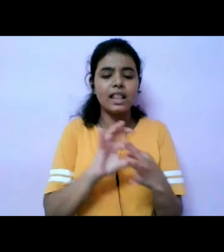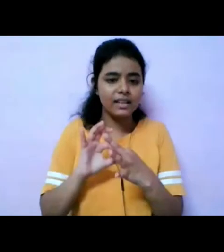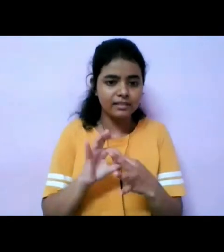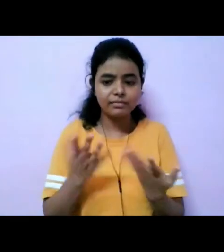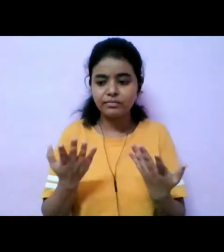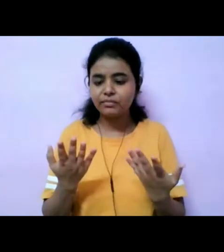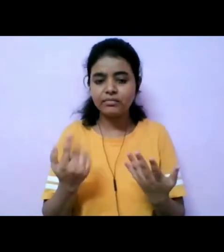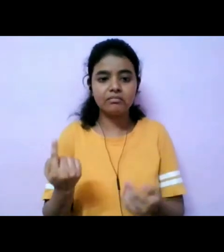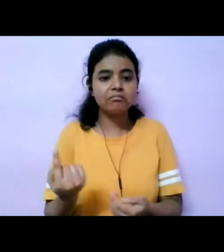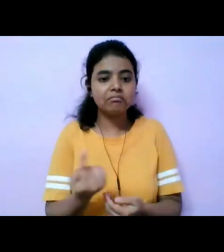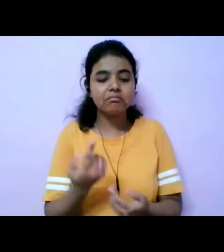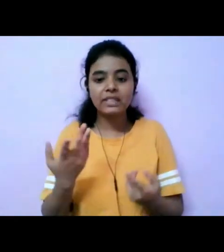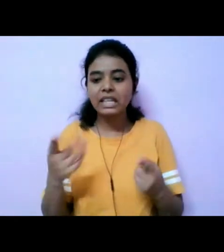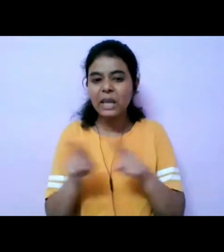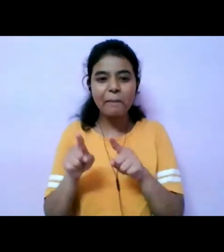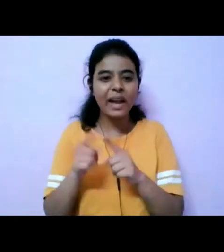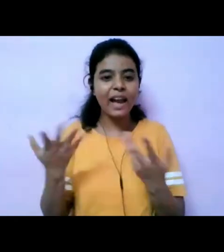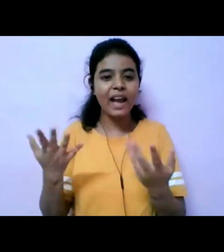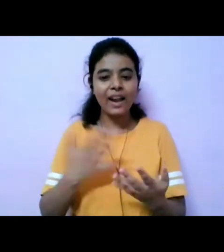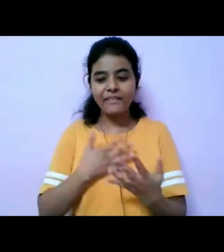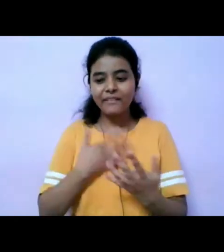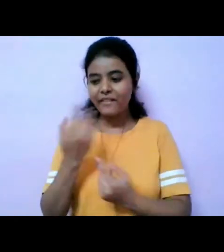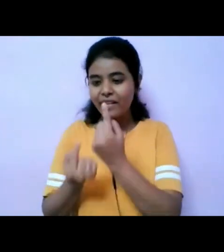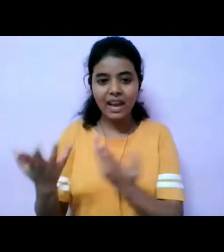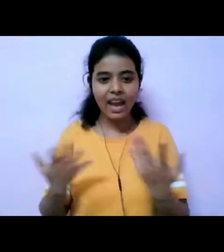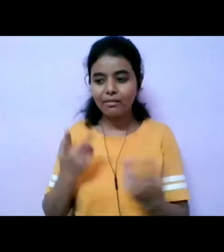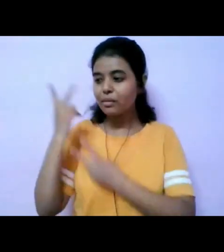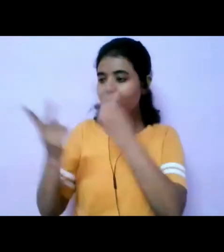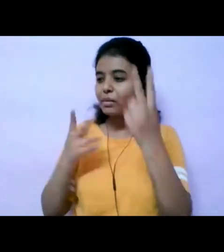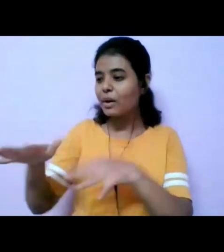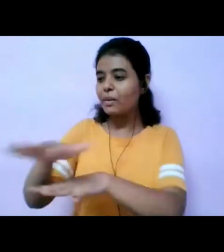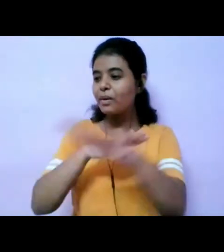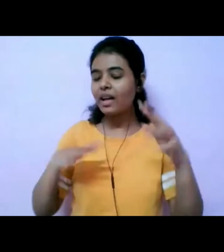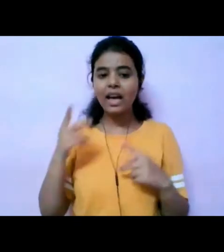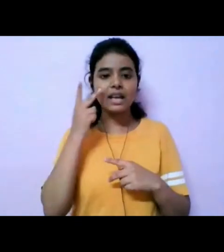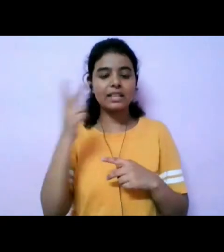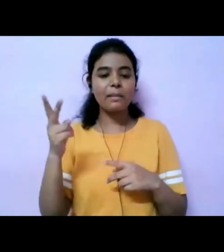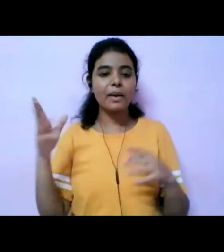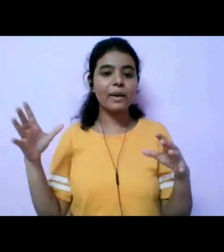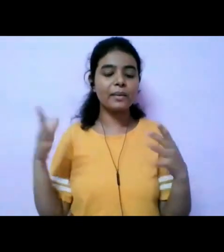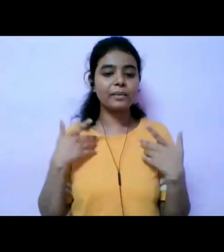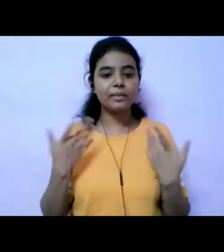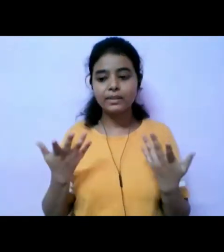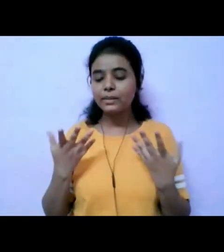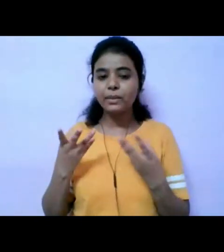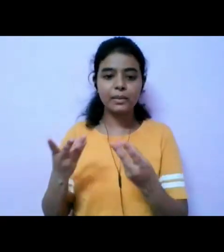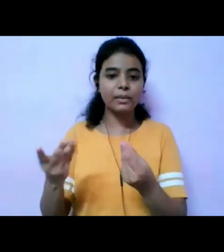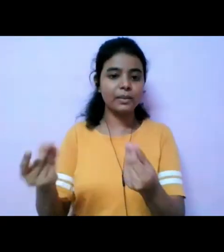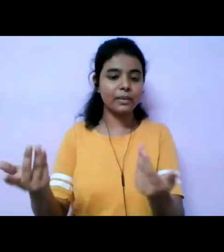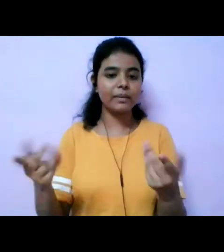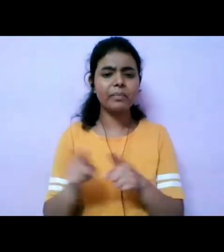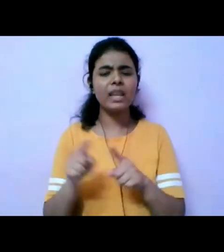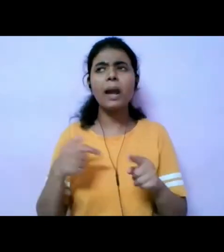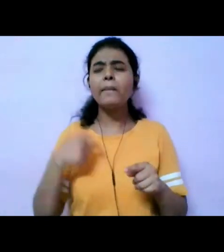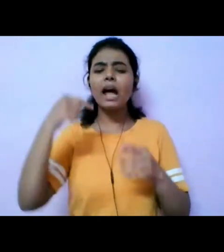the botanical garden's iron fence. But turning a corner, one feels very old